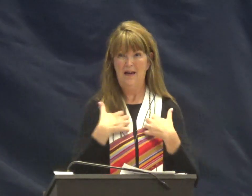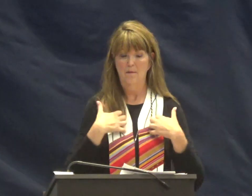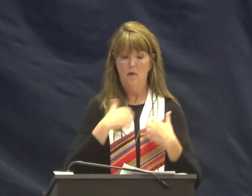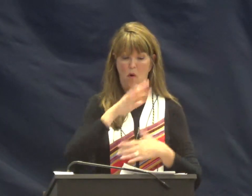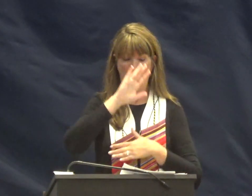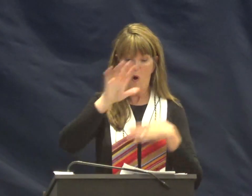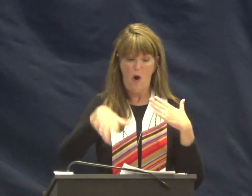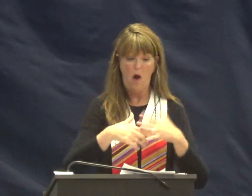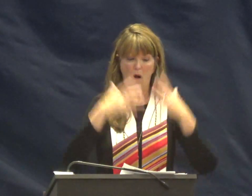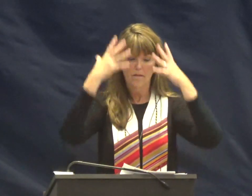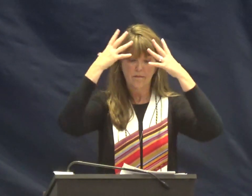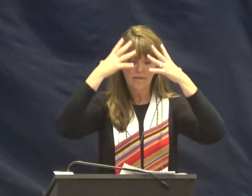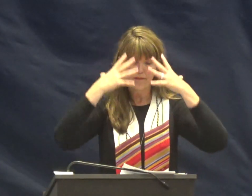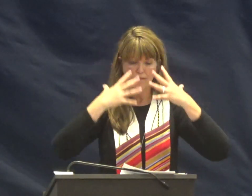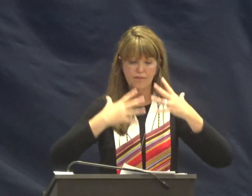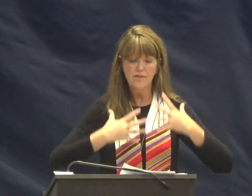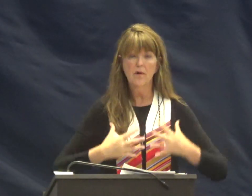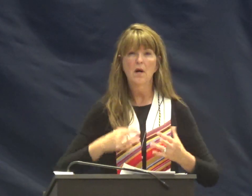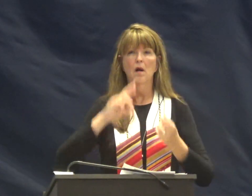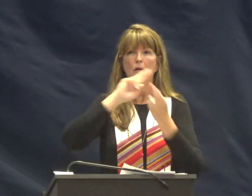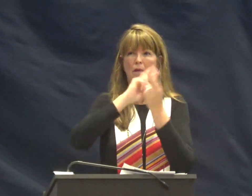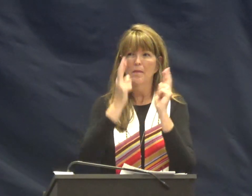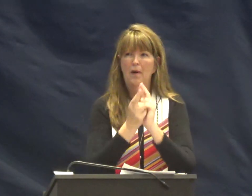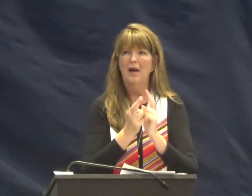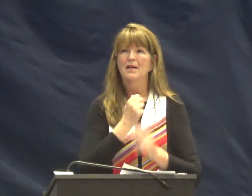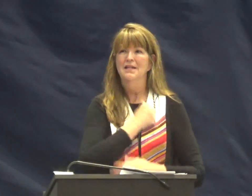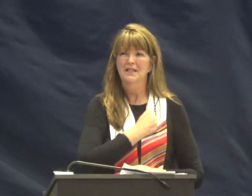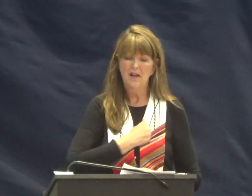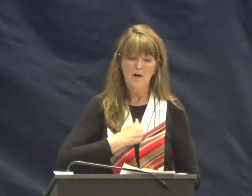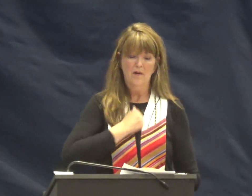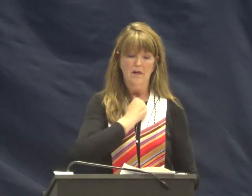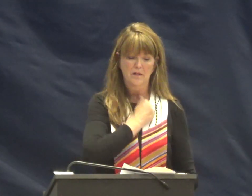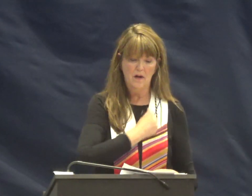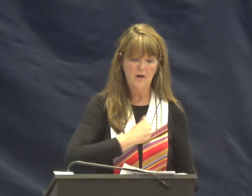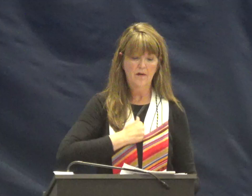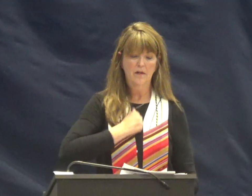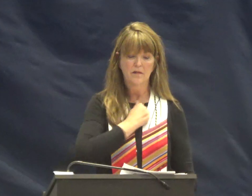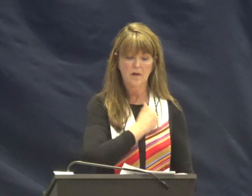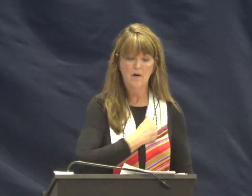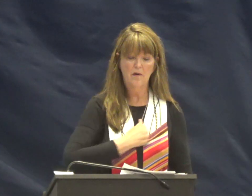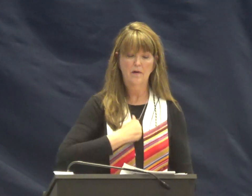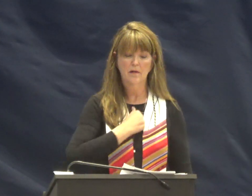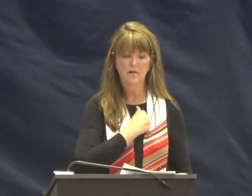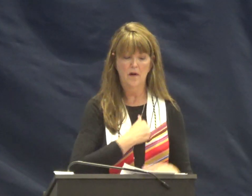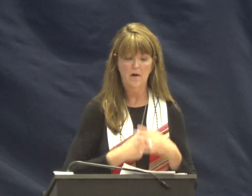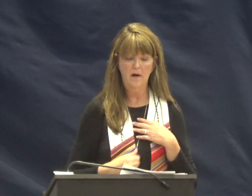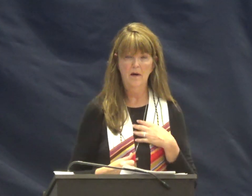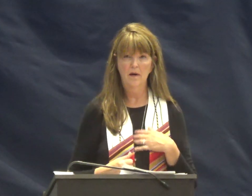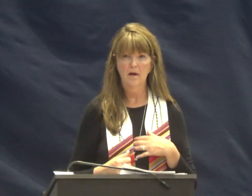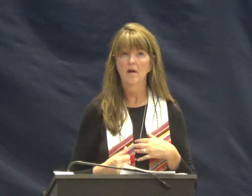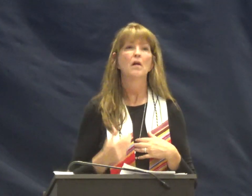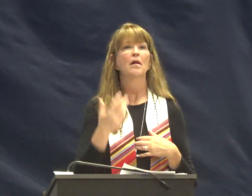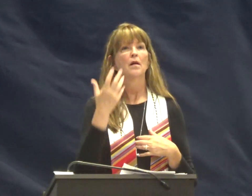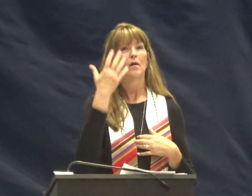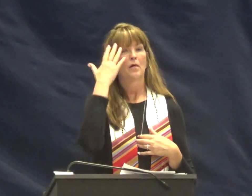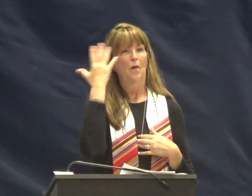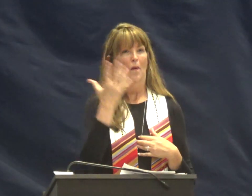The king and his subjects and all of the livestock were clothed because they were repenting. They were horribly sorry for what they had